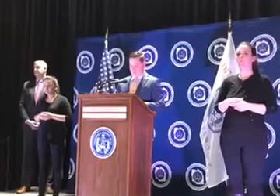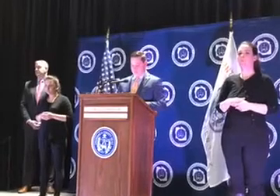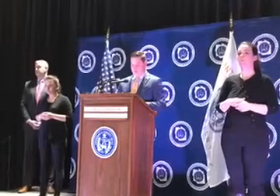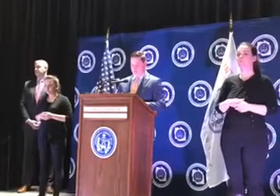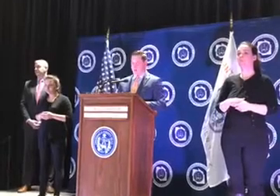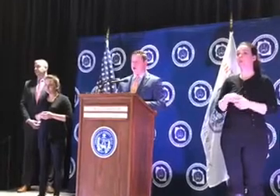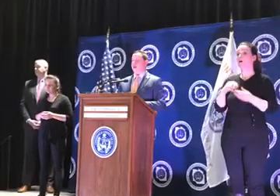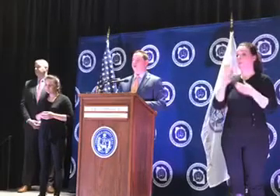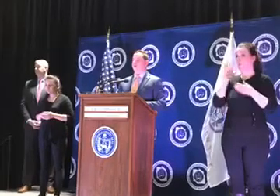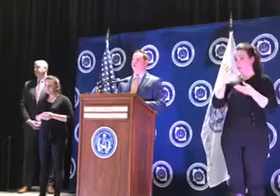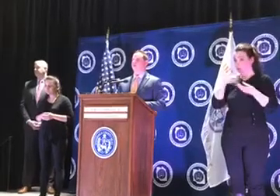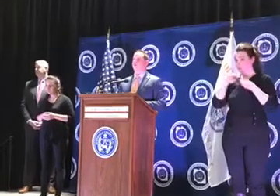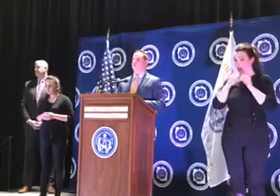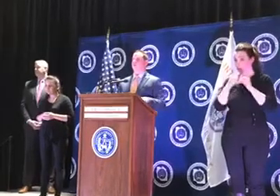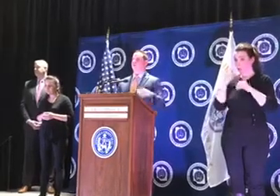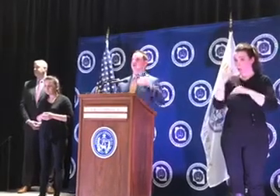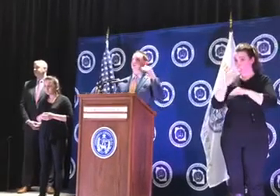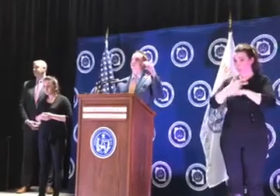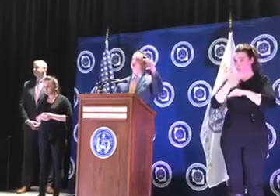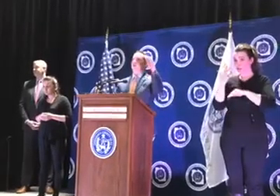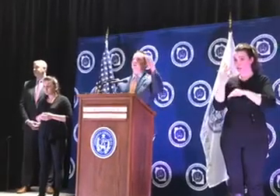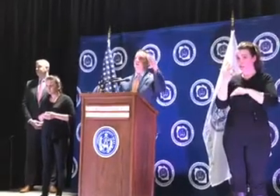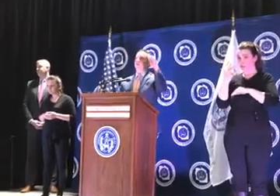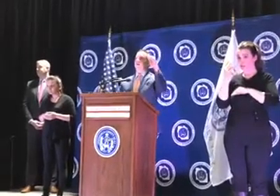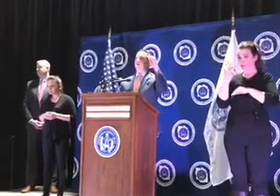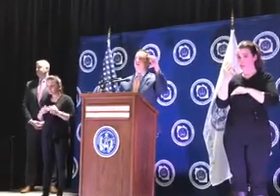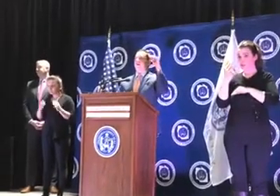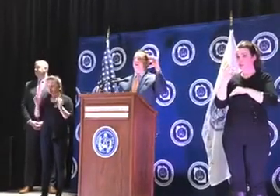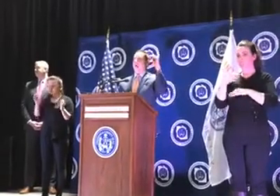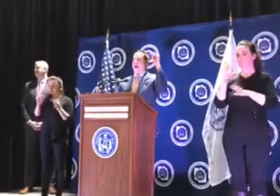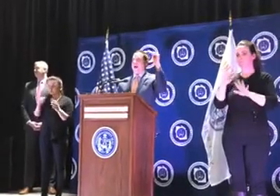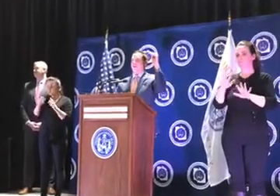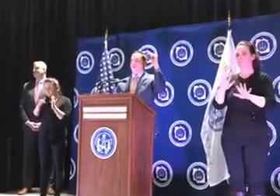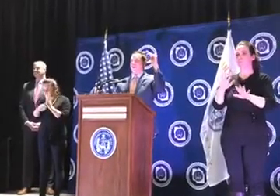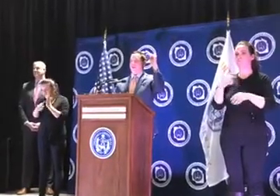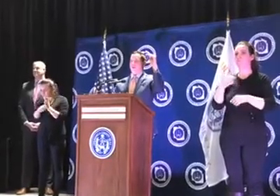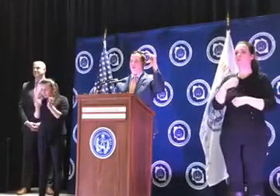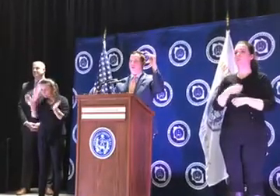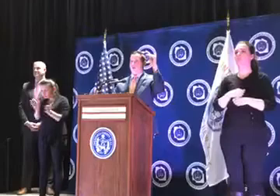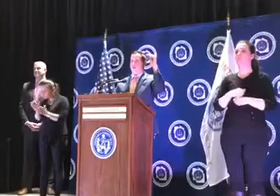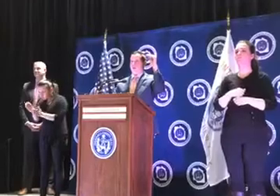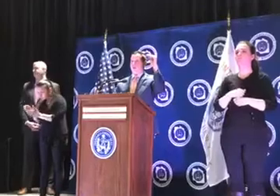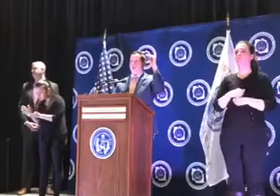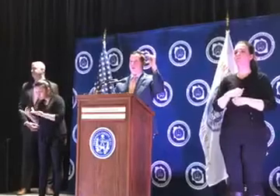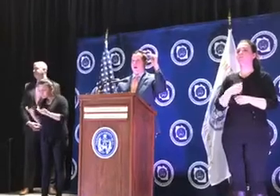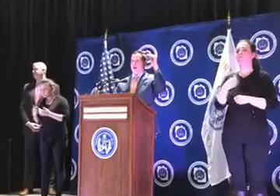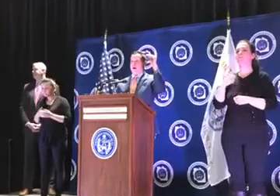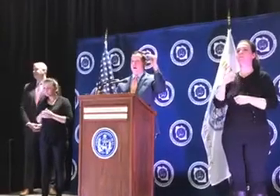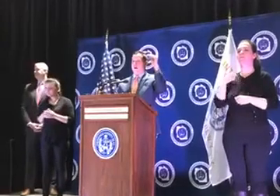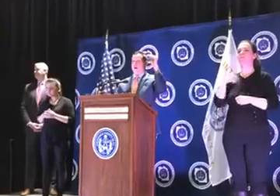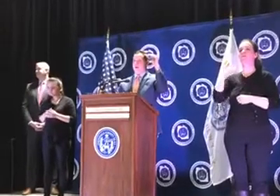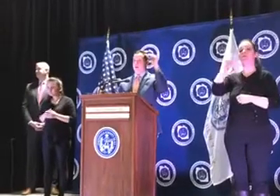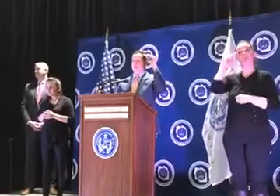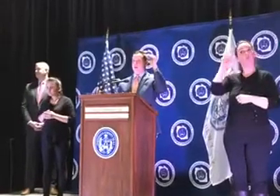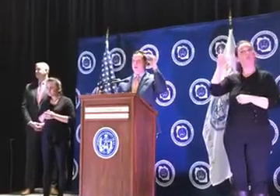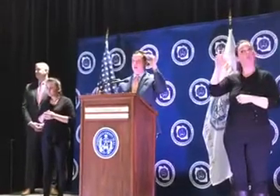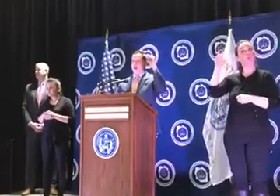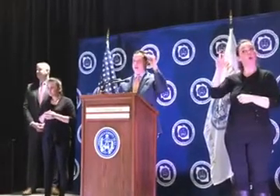downward numbers. I think we went from high of almost 300